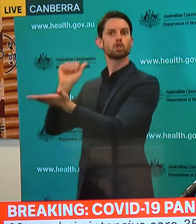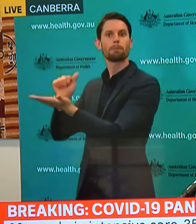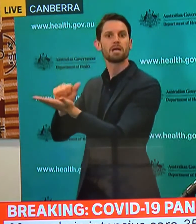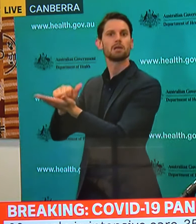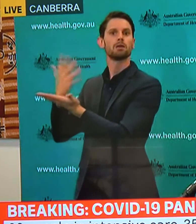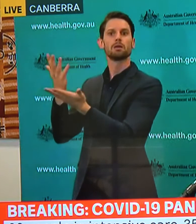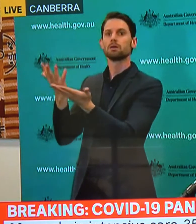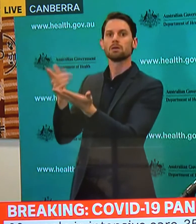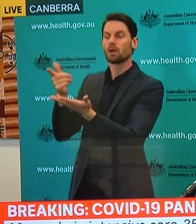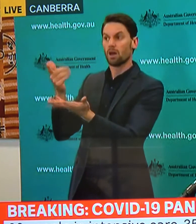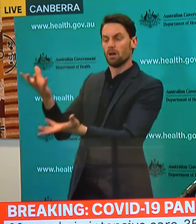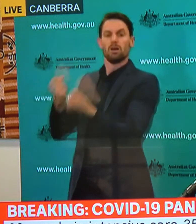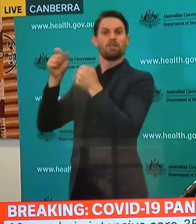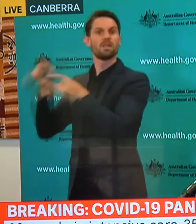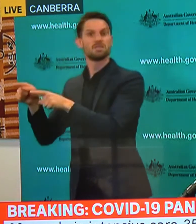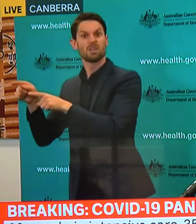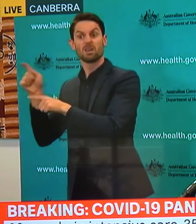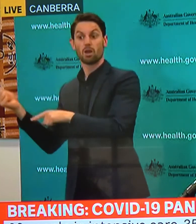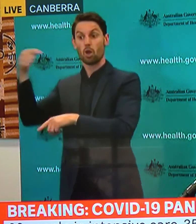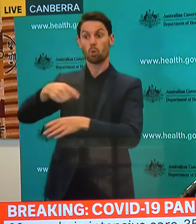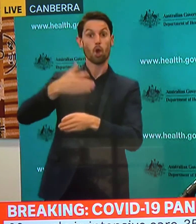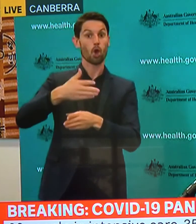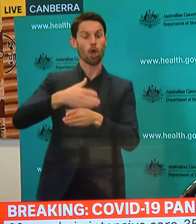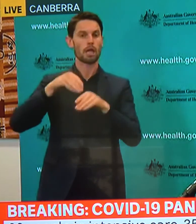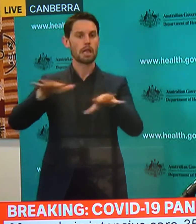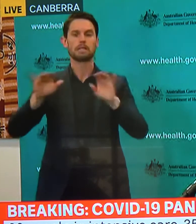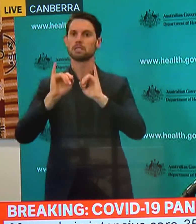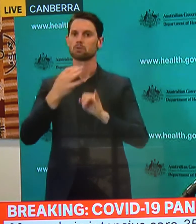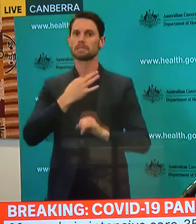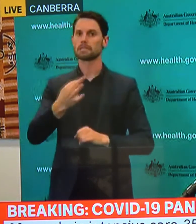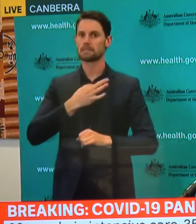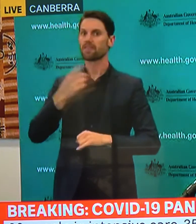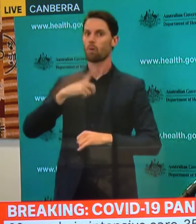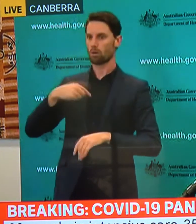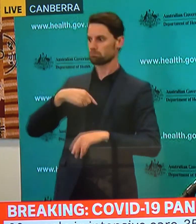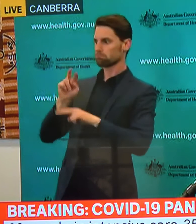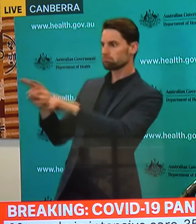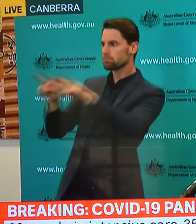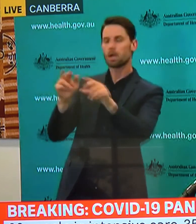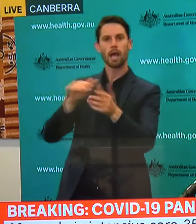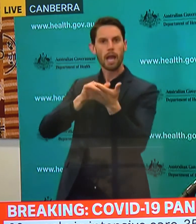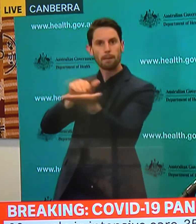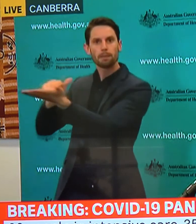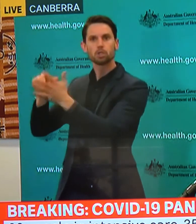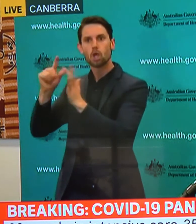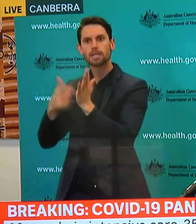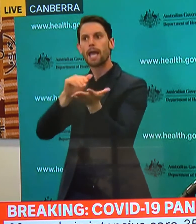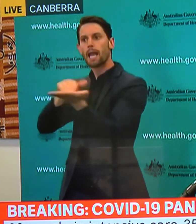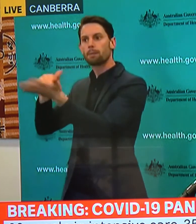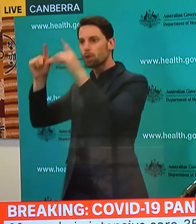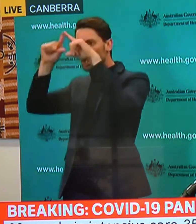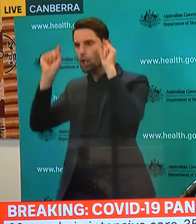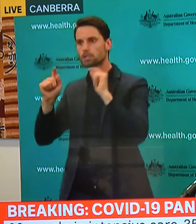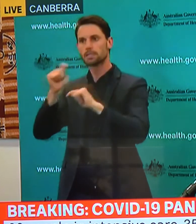is COVID-19 in the community. We are at risk in that community, and it's not necessarily related to their